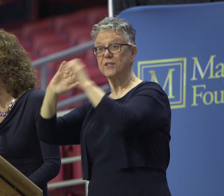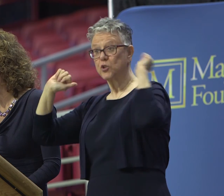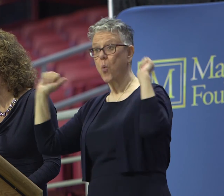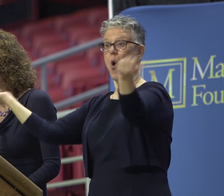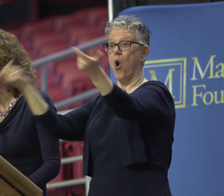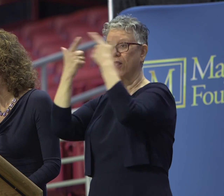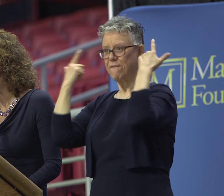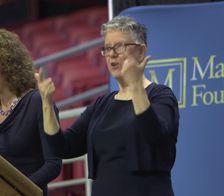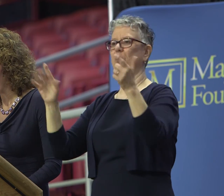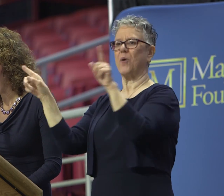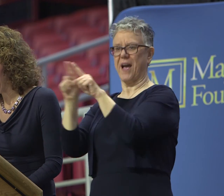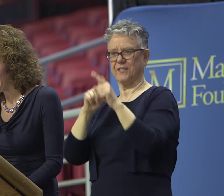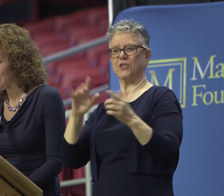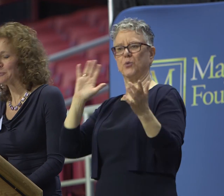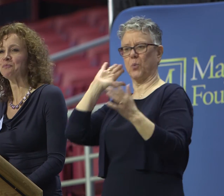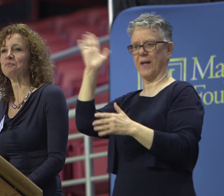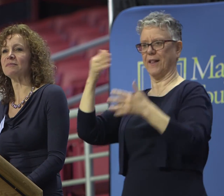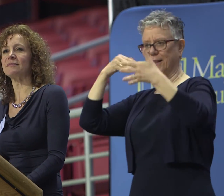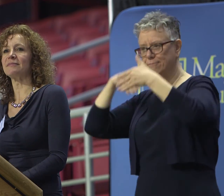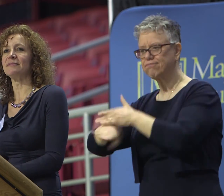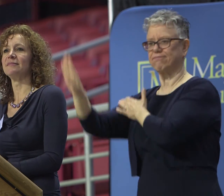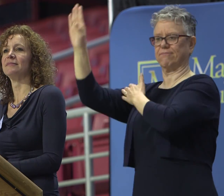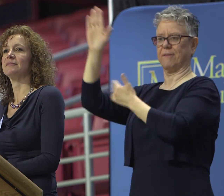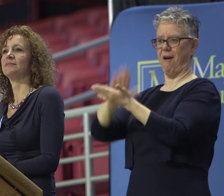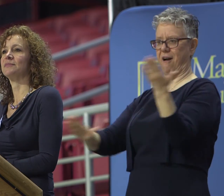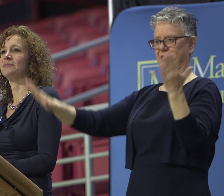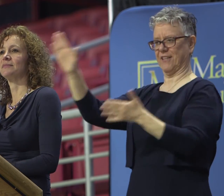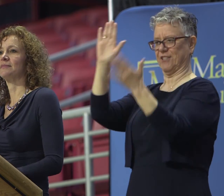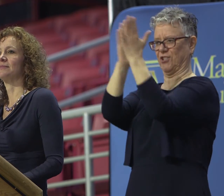Congratulations, and as you embark on the road ahead.